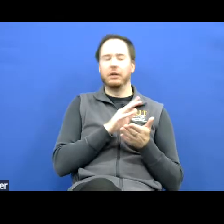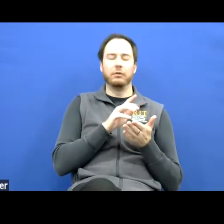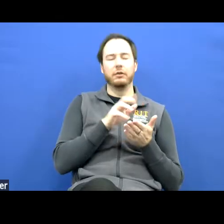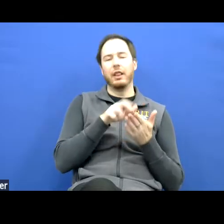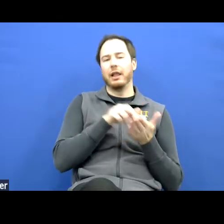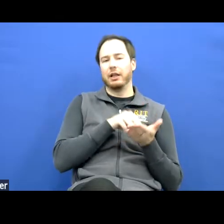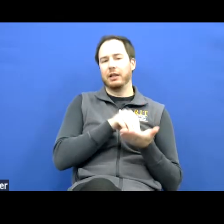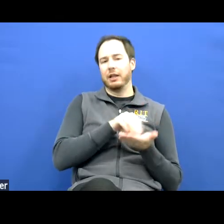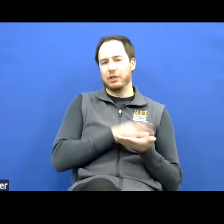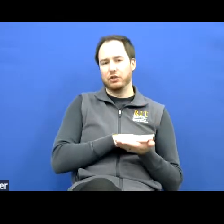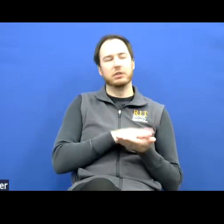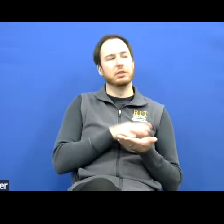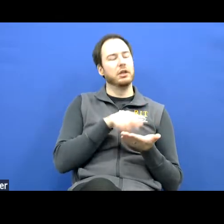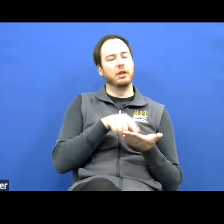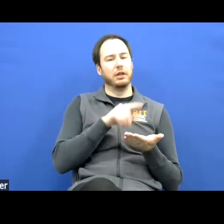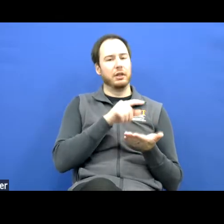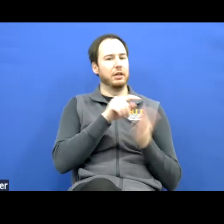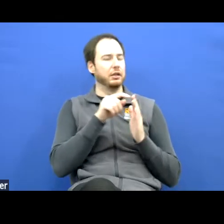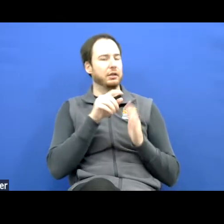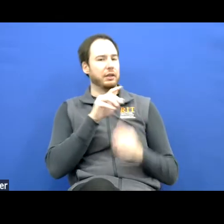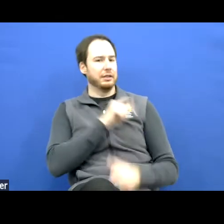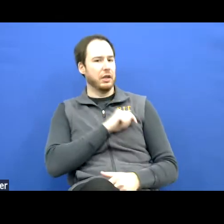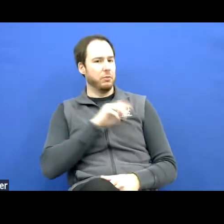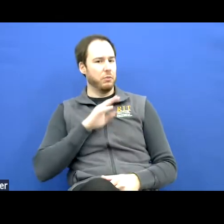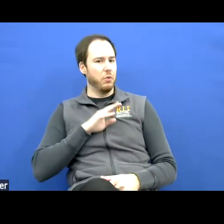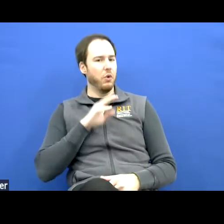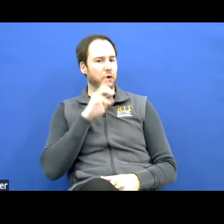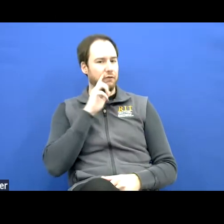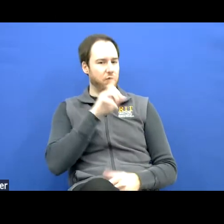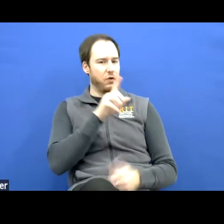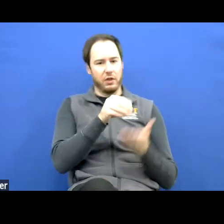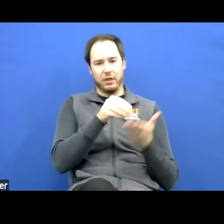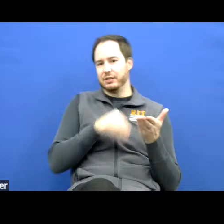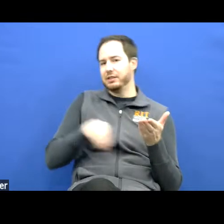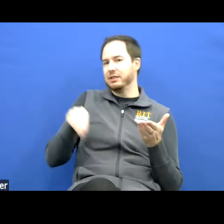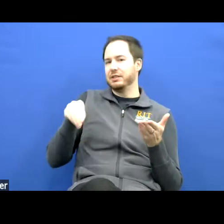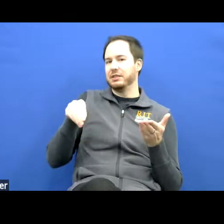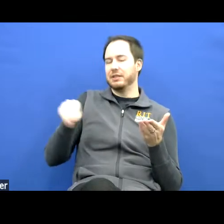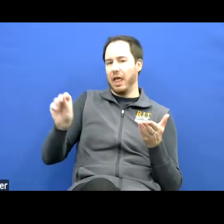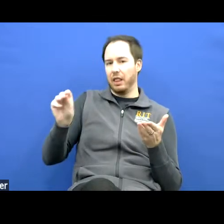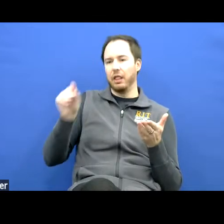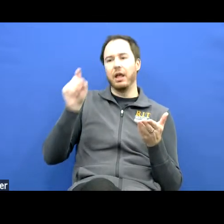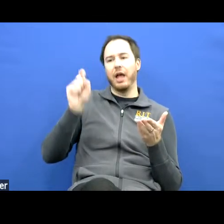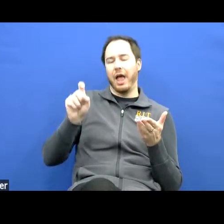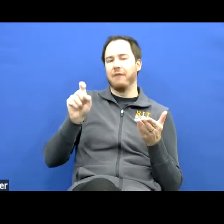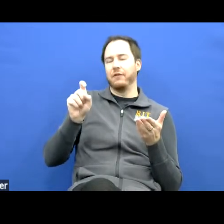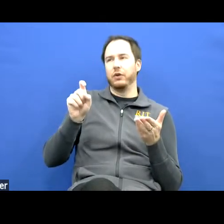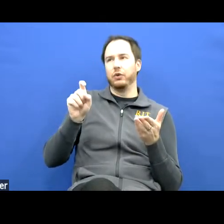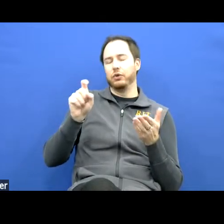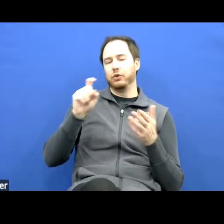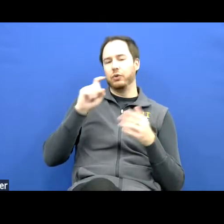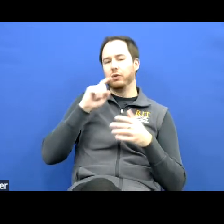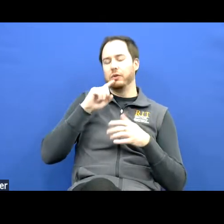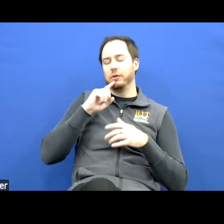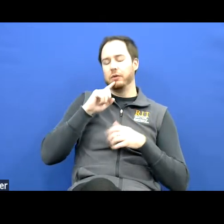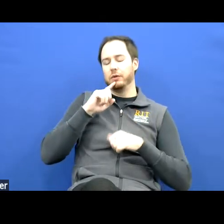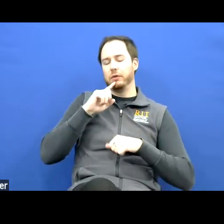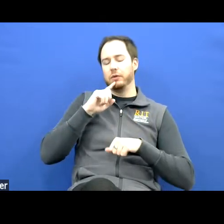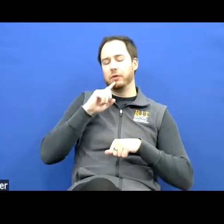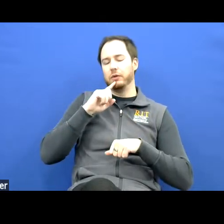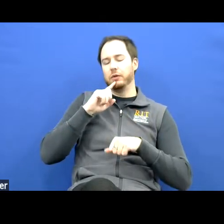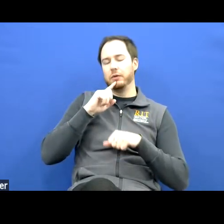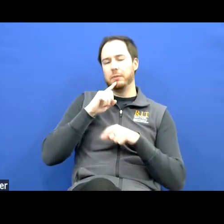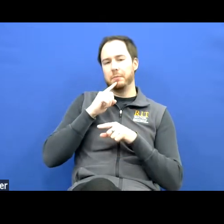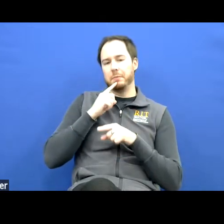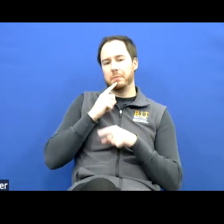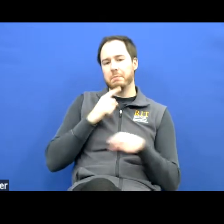the town board, in the case of the sale of the land, has to make a finding that the